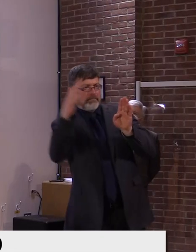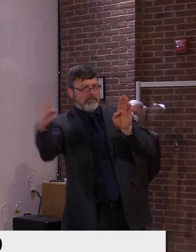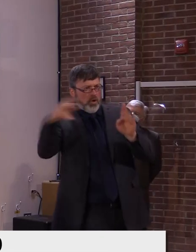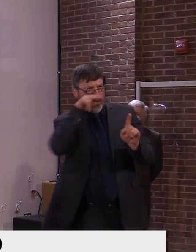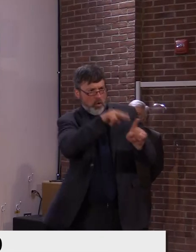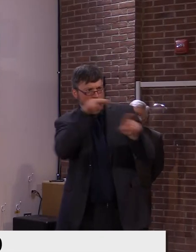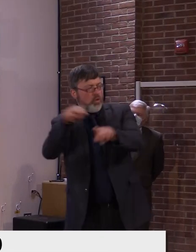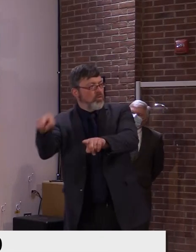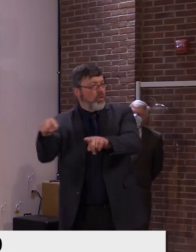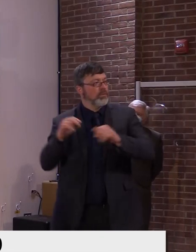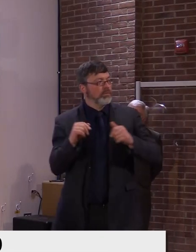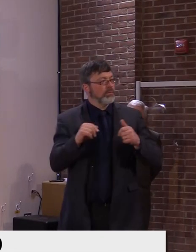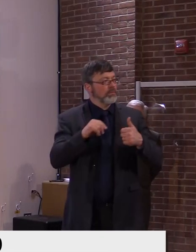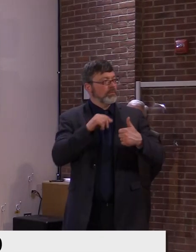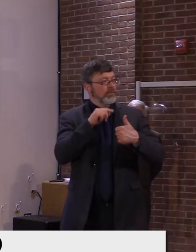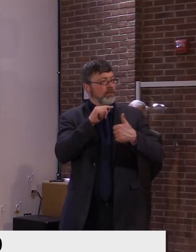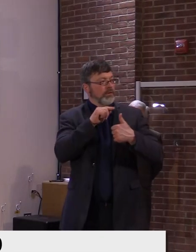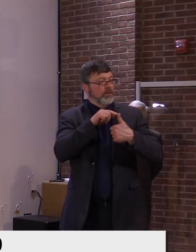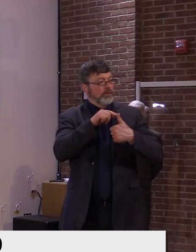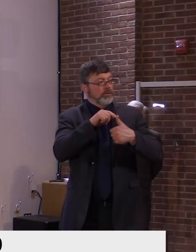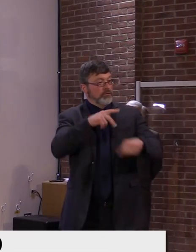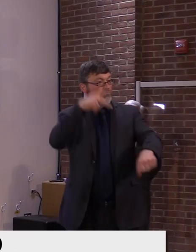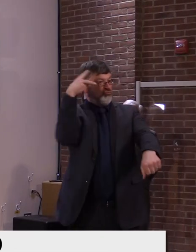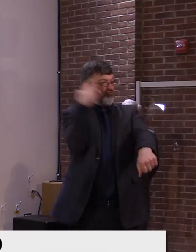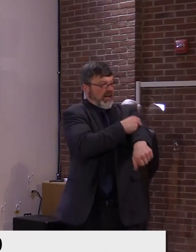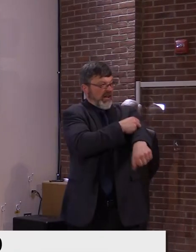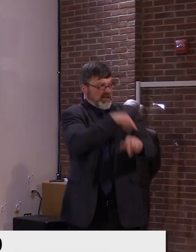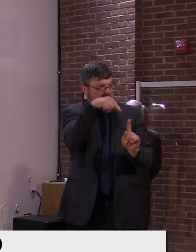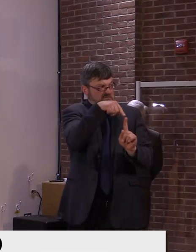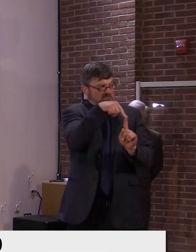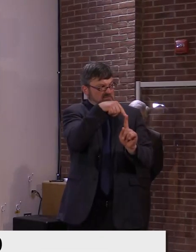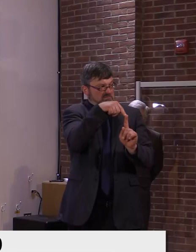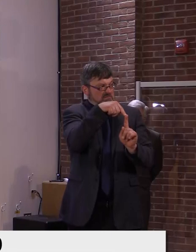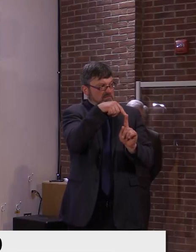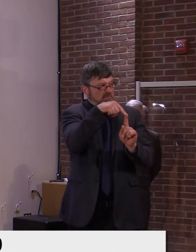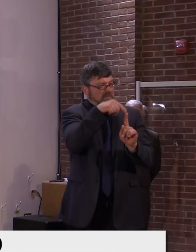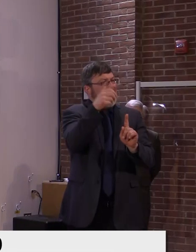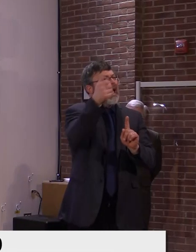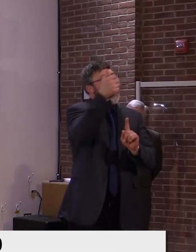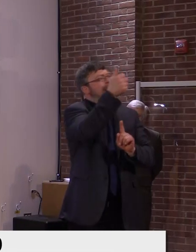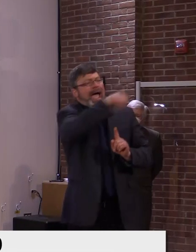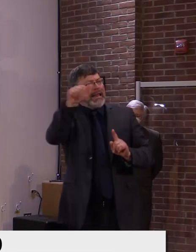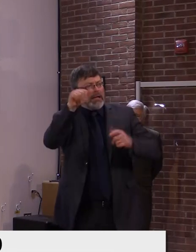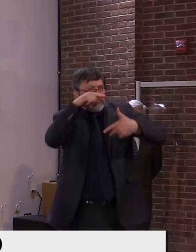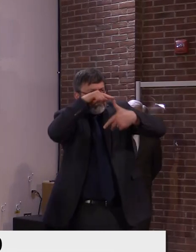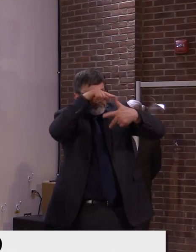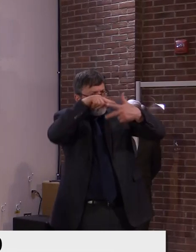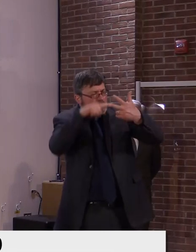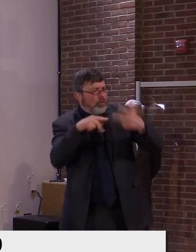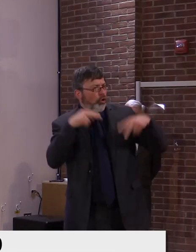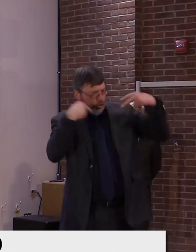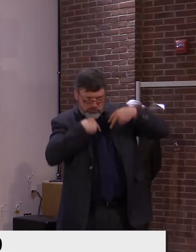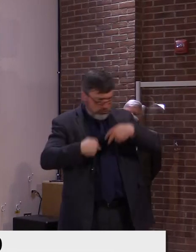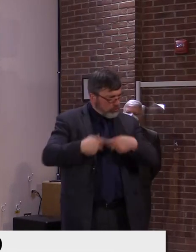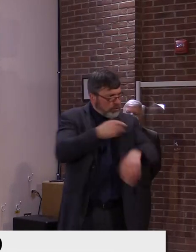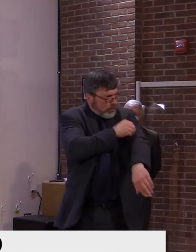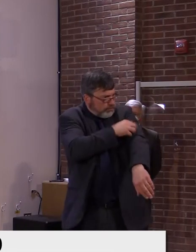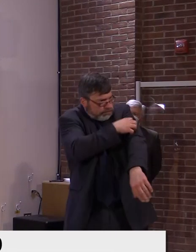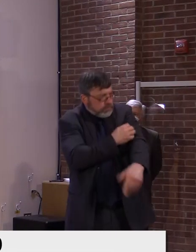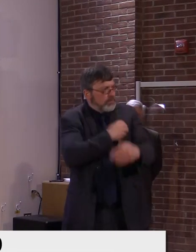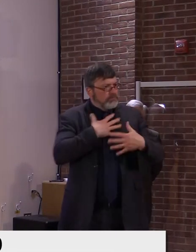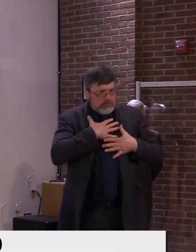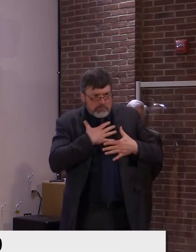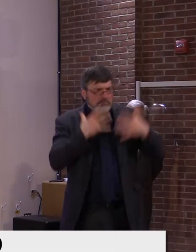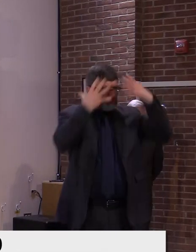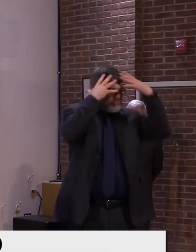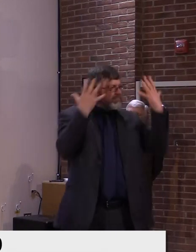common to get mild headache, mild fever or chills, some achiness, some fatigue. Usually goes